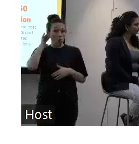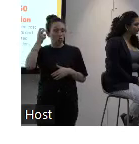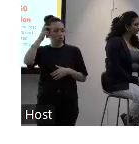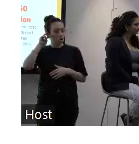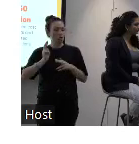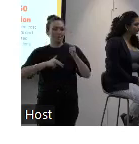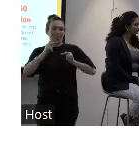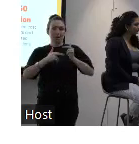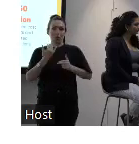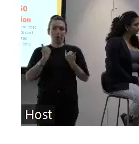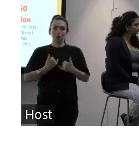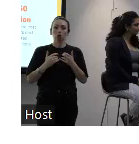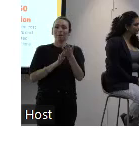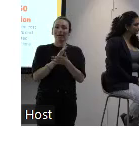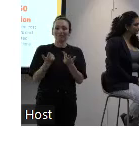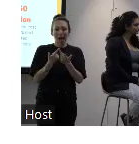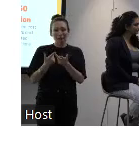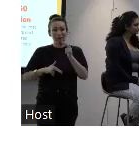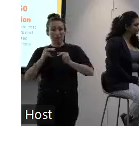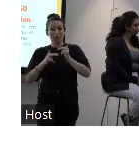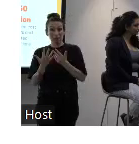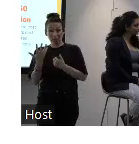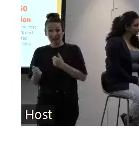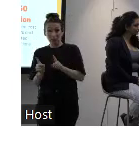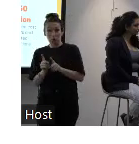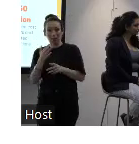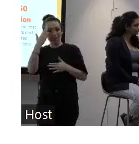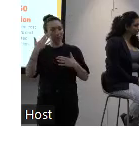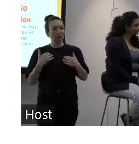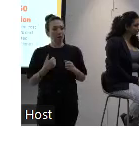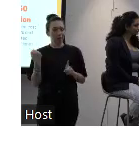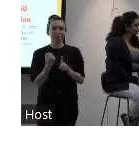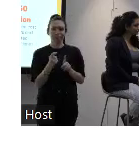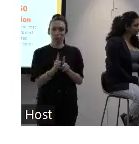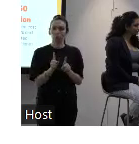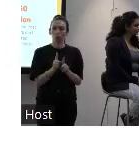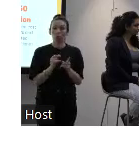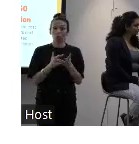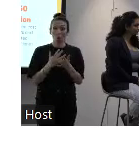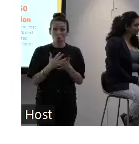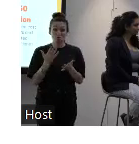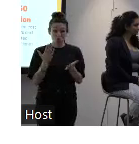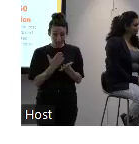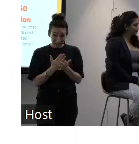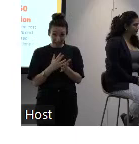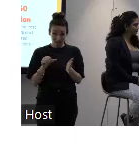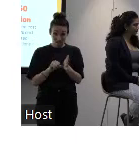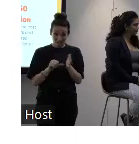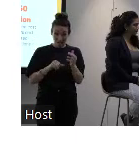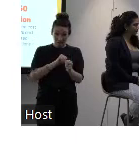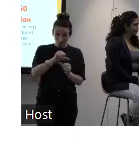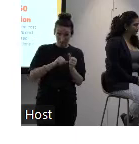can be physical conditions, other developmental conditions, mental health conditions. And from an economic perspective, the cost is enormous.